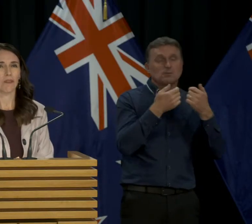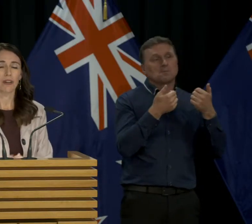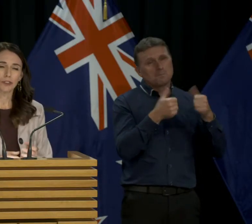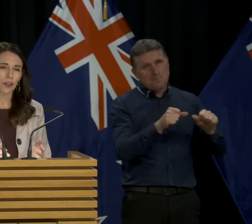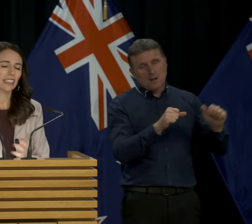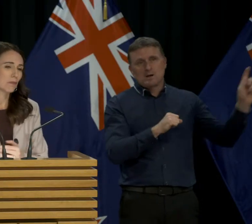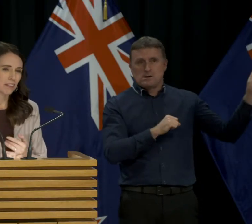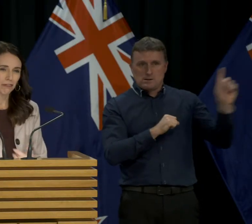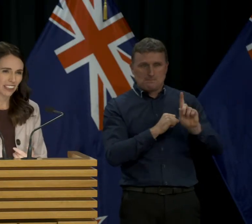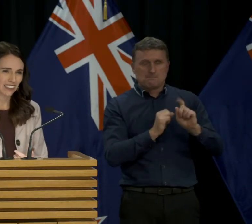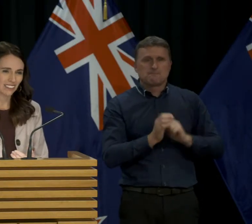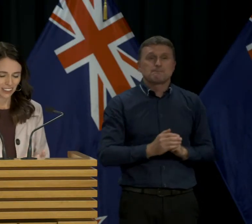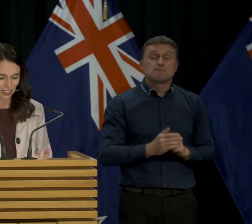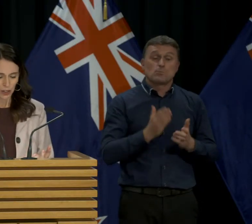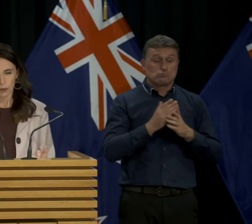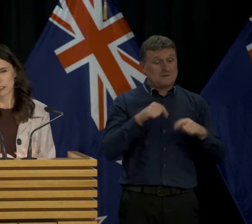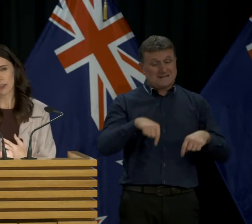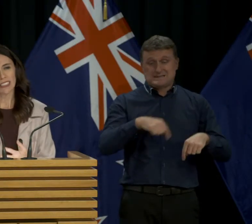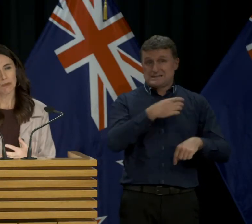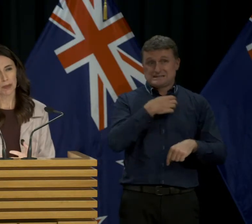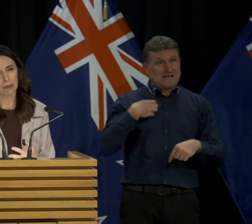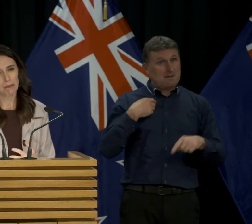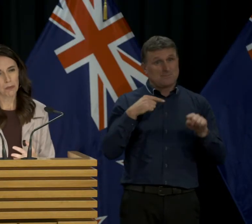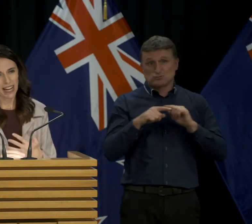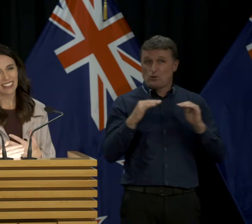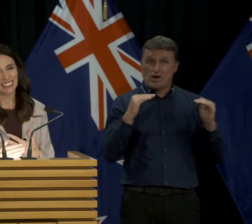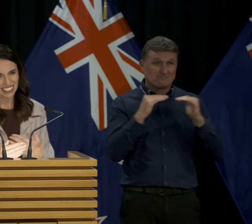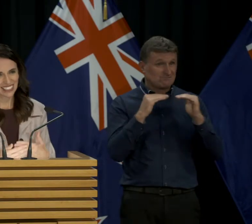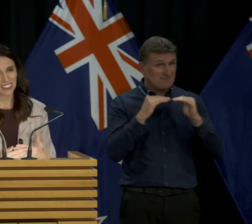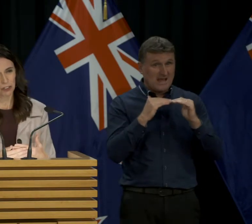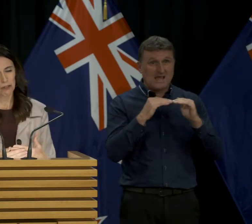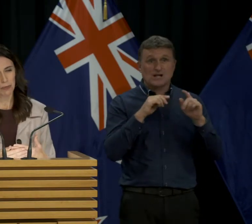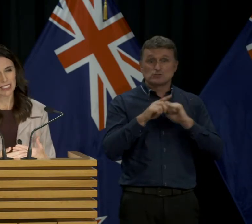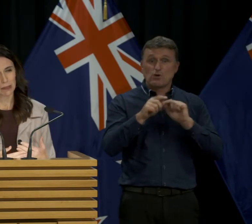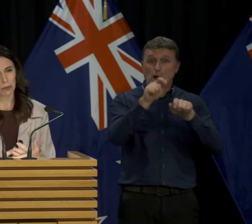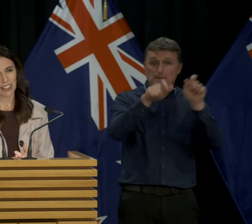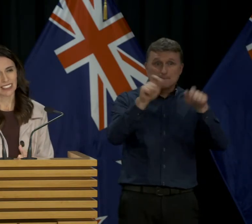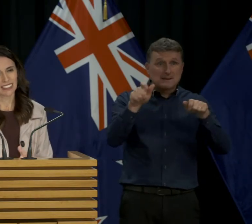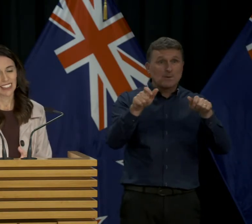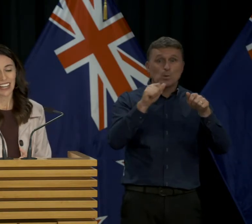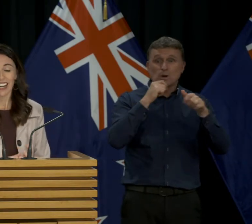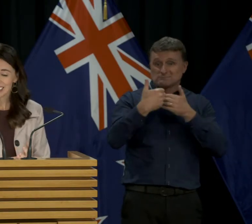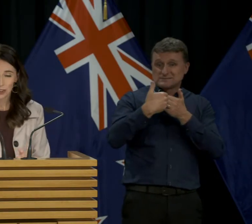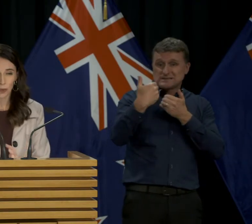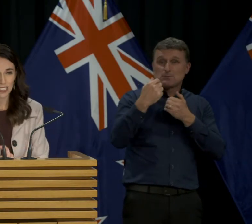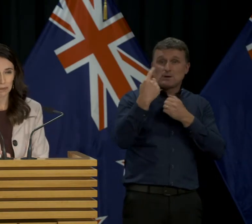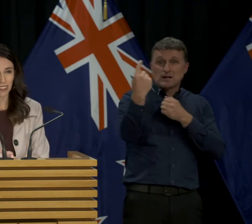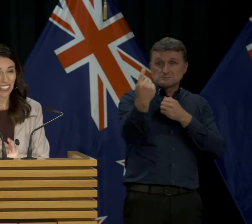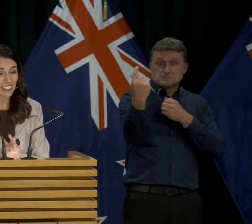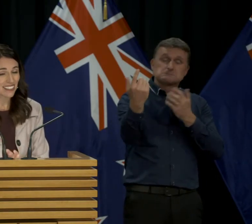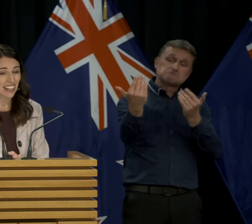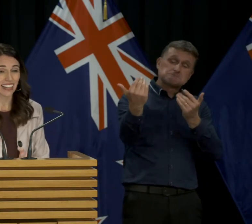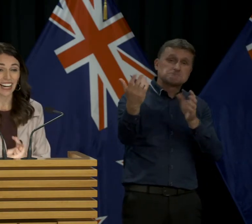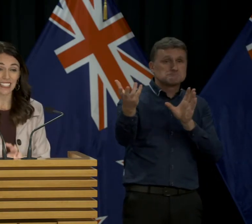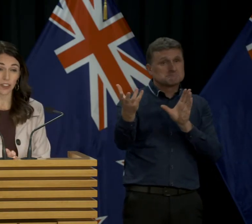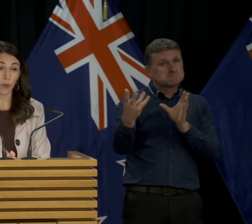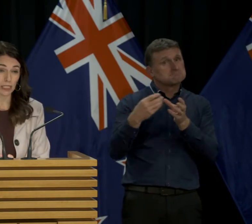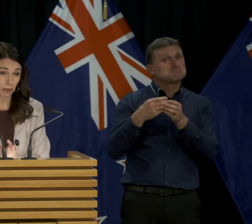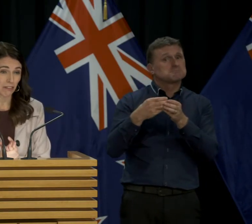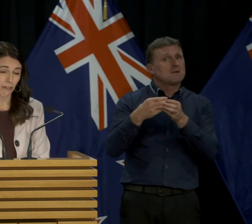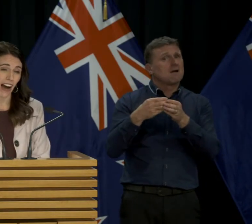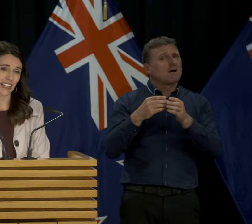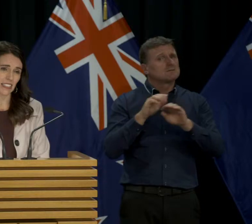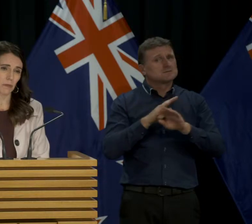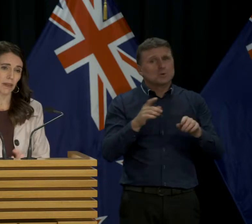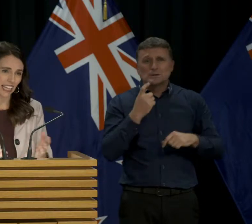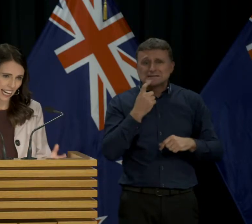our heart, we've tried to be fair. We've tried to bring people back together who have been separated. It hasn't always been easy and it hasn't always